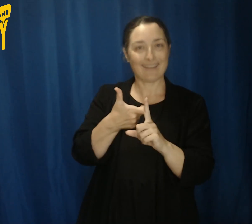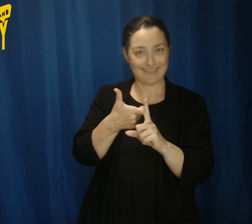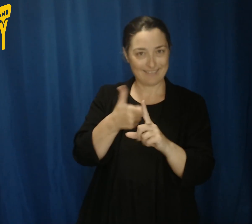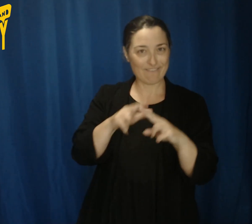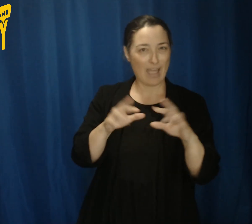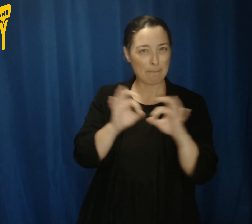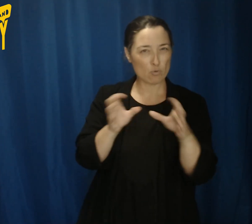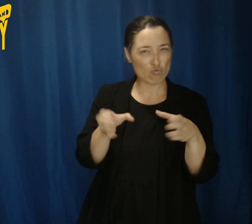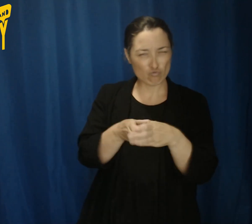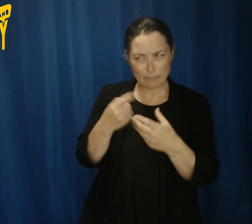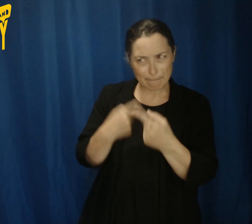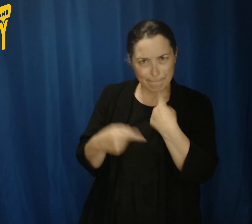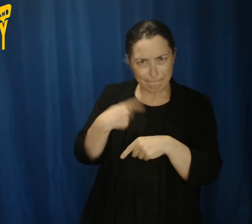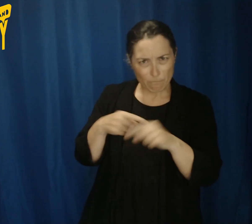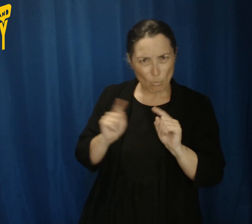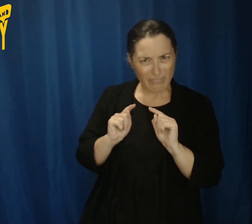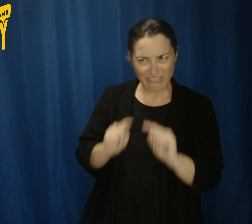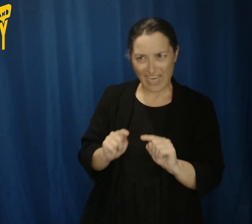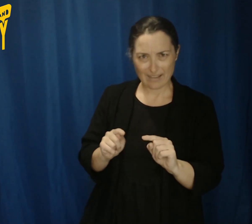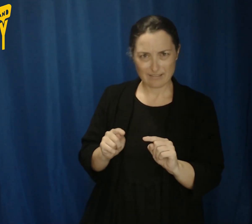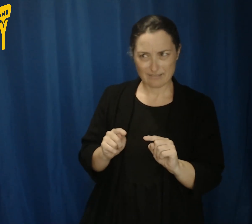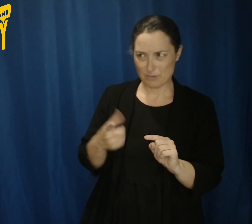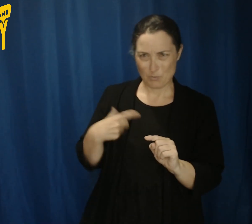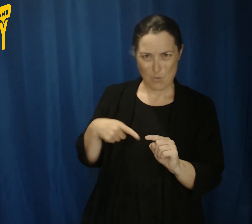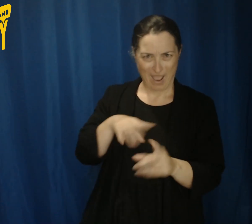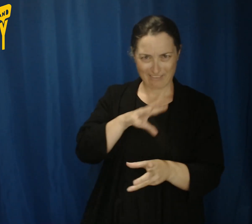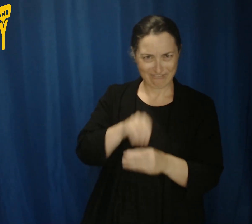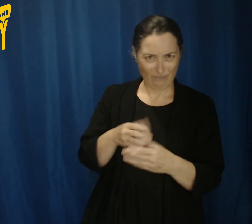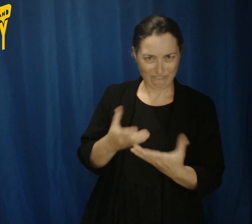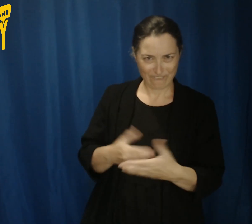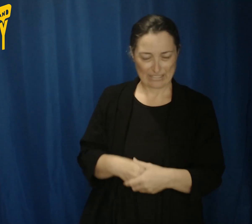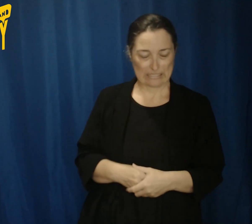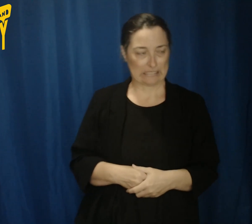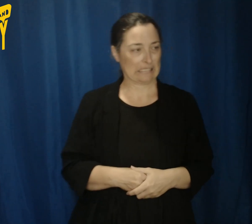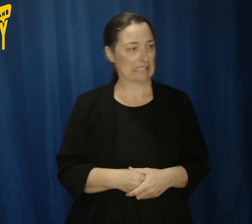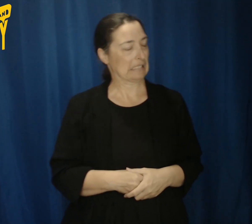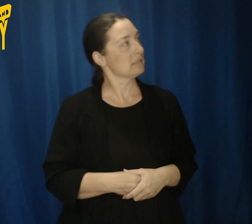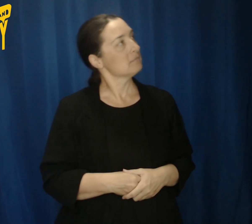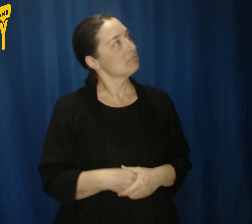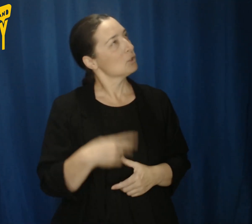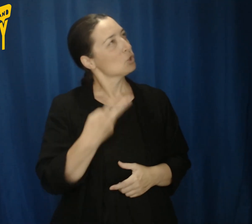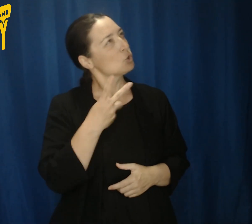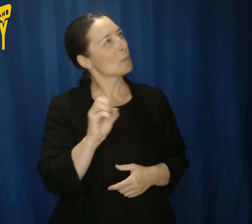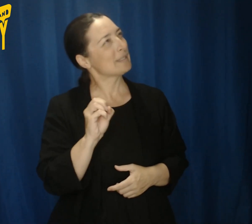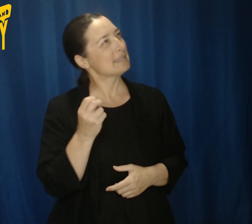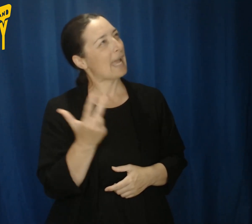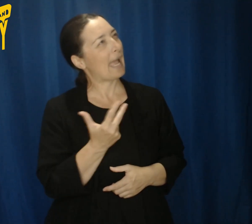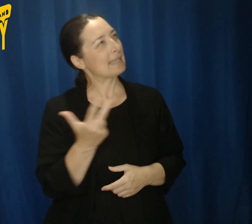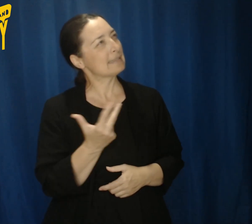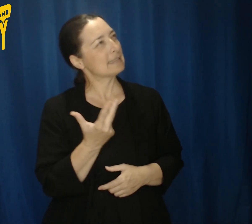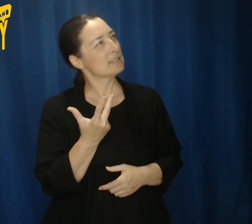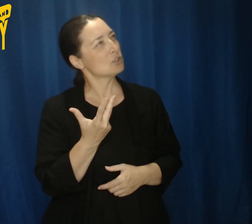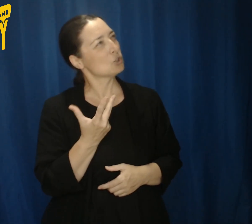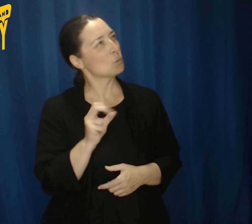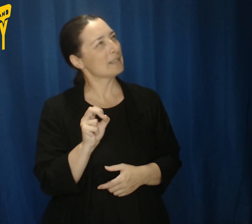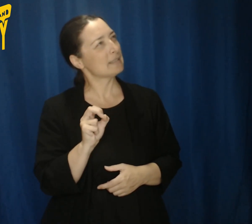your involvement and why you wanted to be involved? I think it was mid-2018, or was it mid-2019? No, I think it was mid-2018